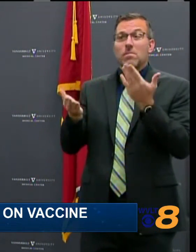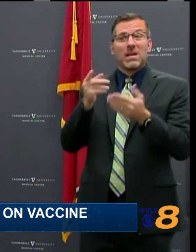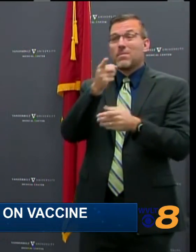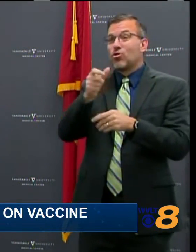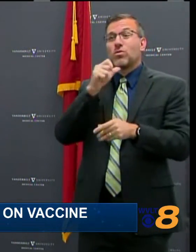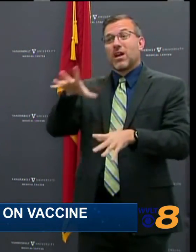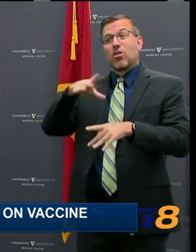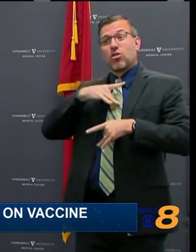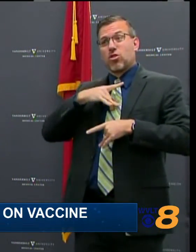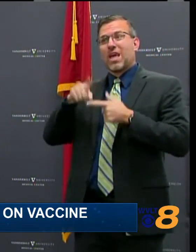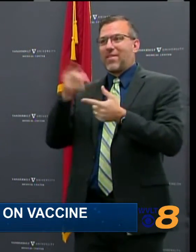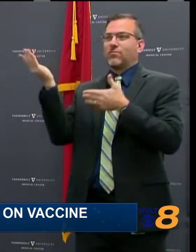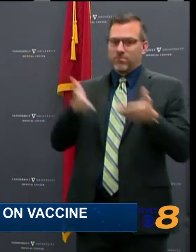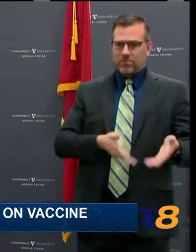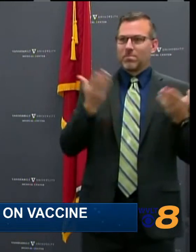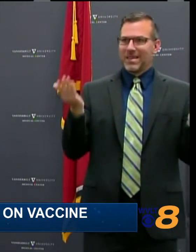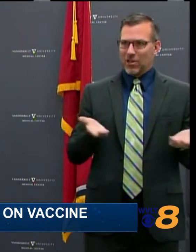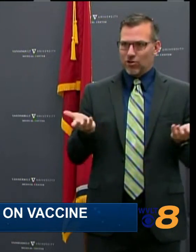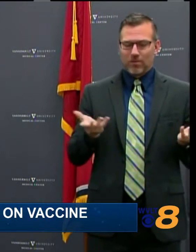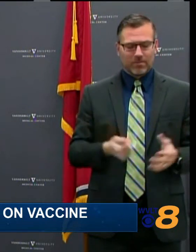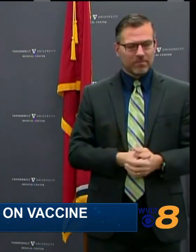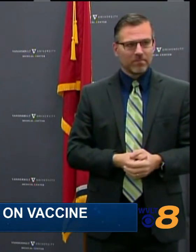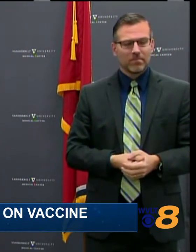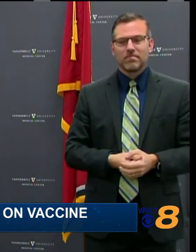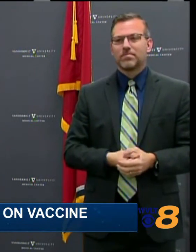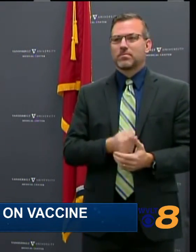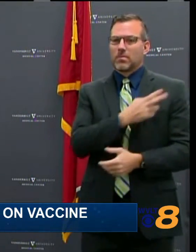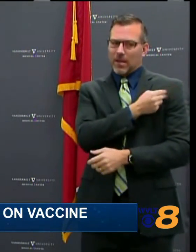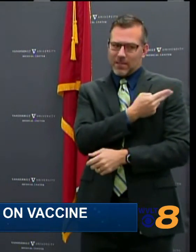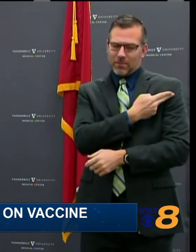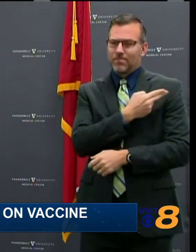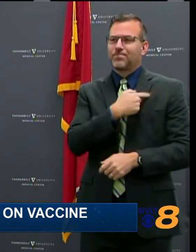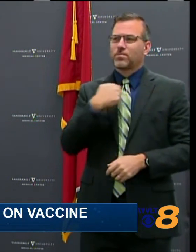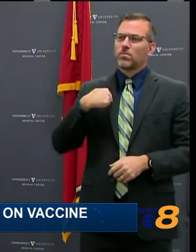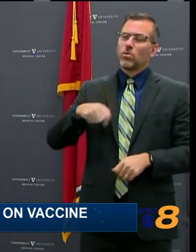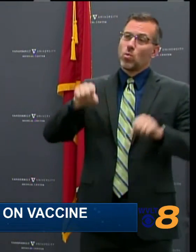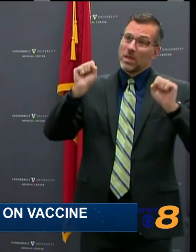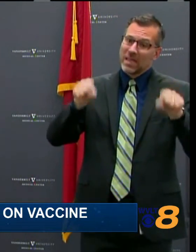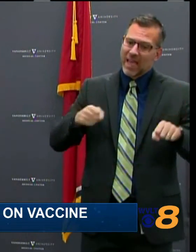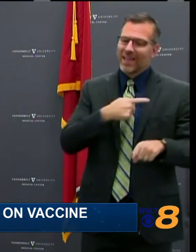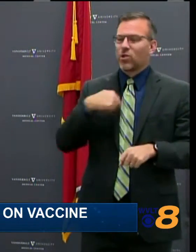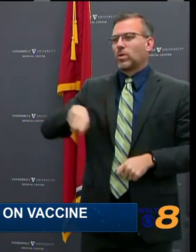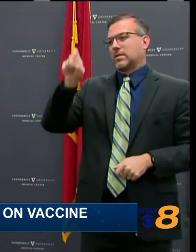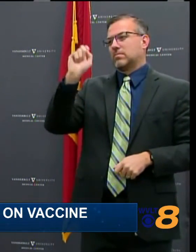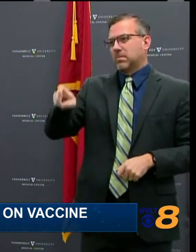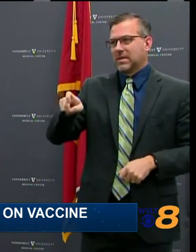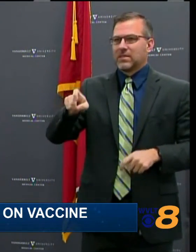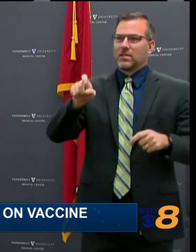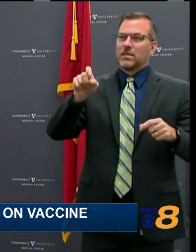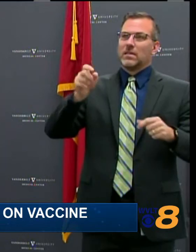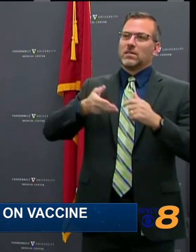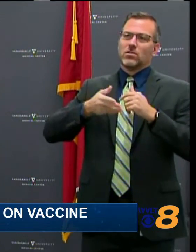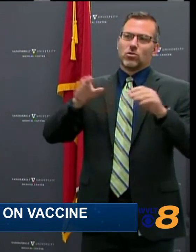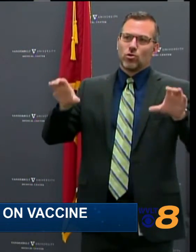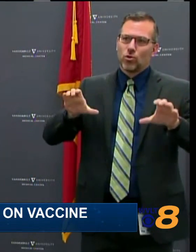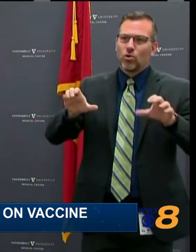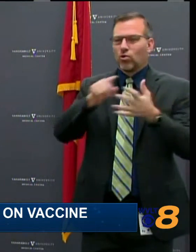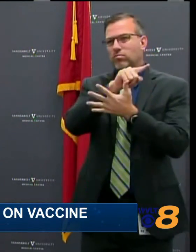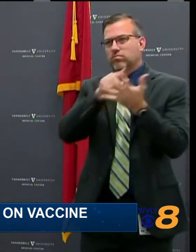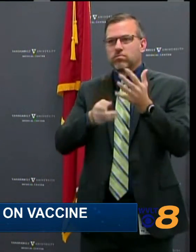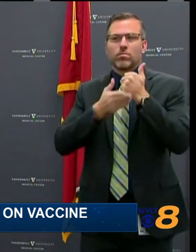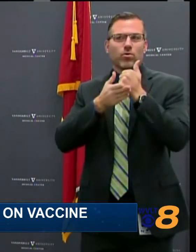workers in the weeks ahead. We can and we must turn the tide of COVID-19 in this state, and I need